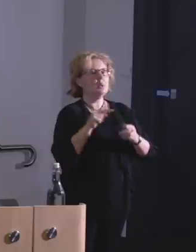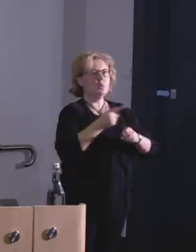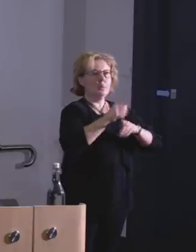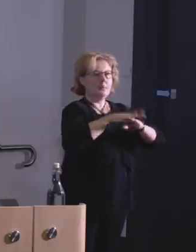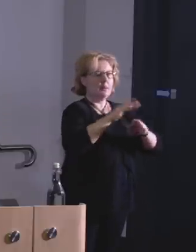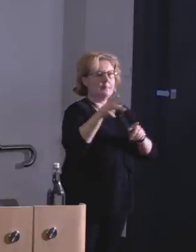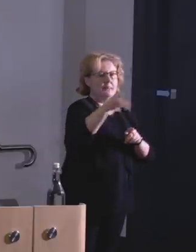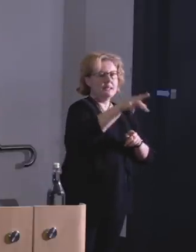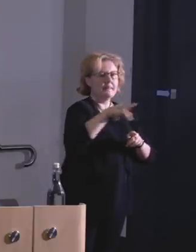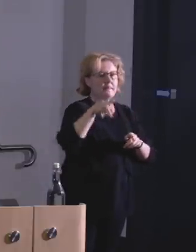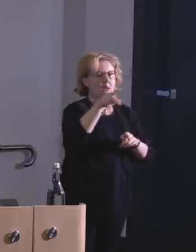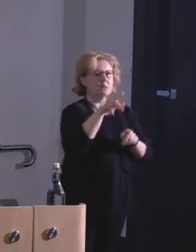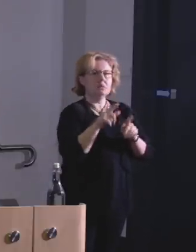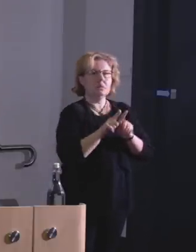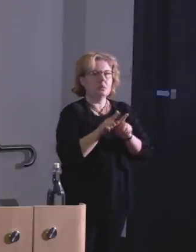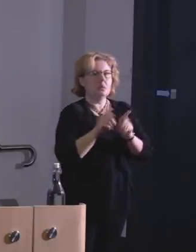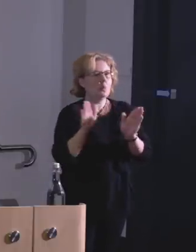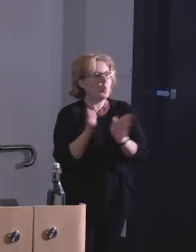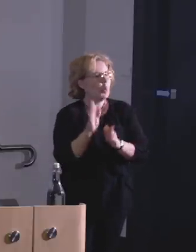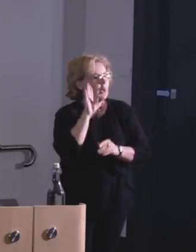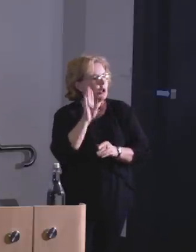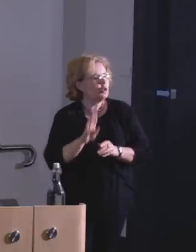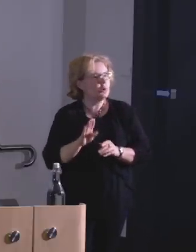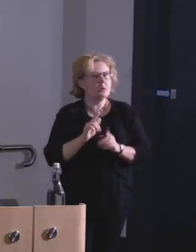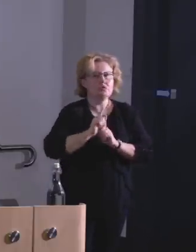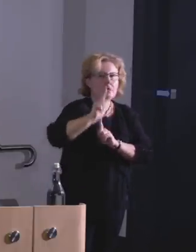countries, remote, dependent,